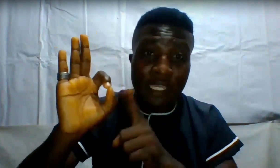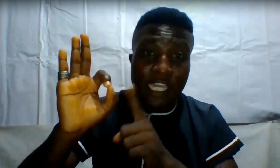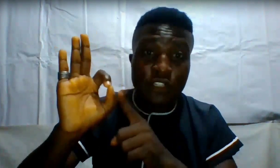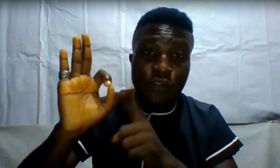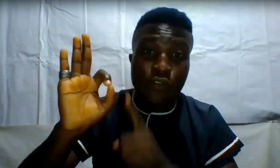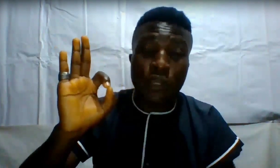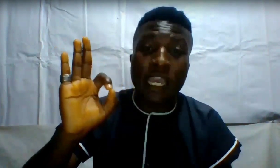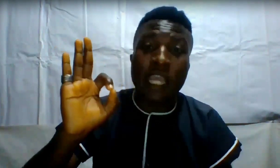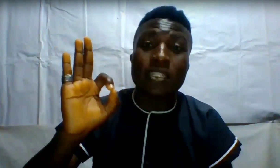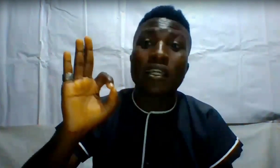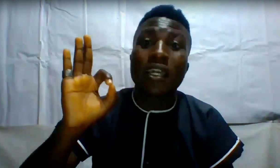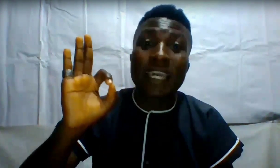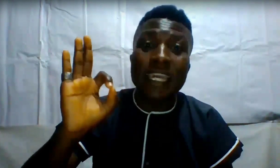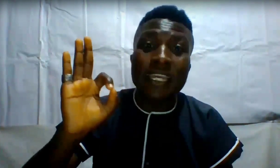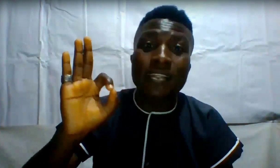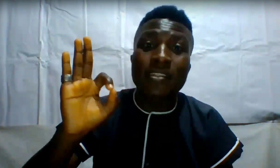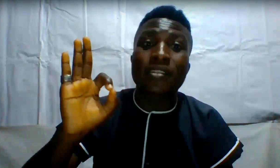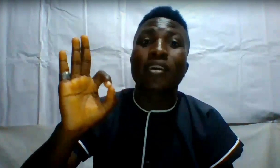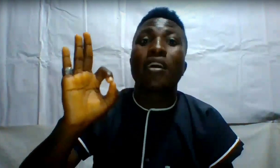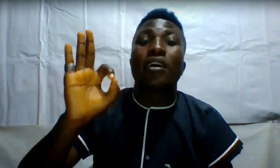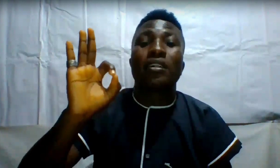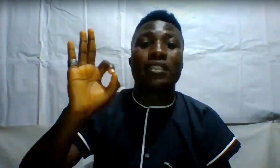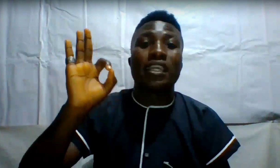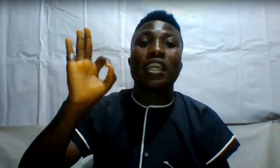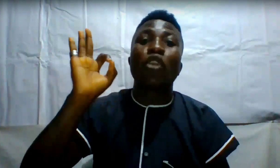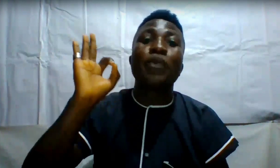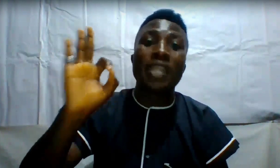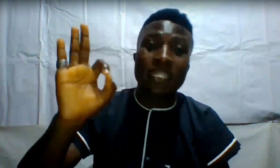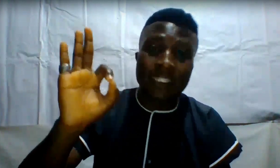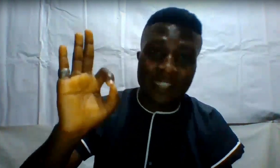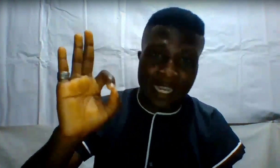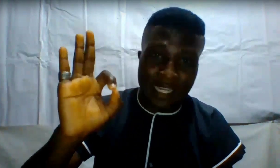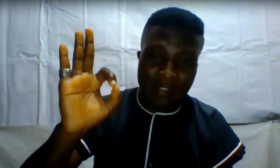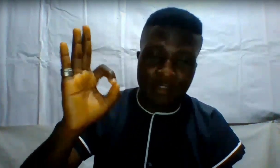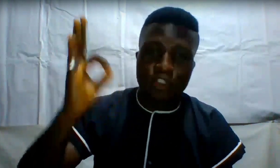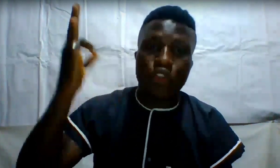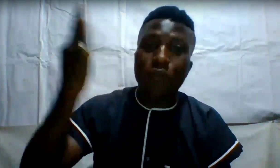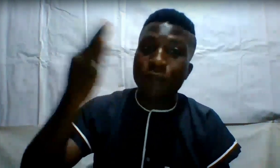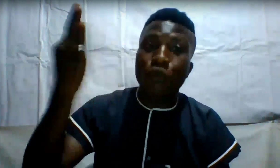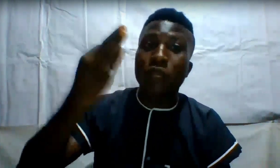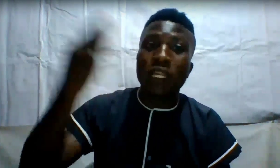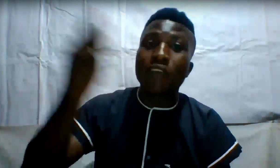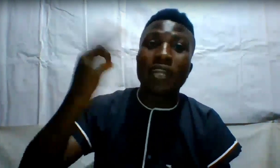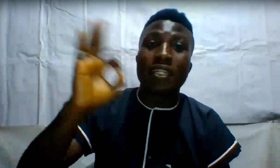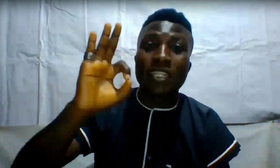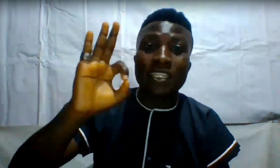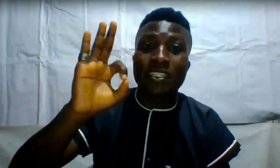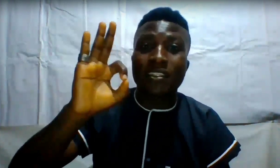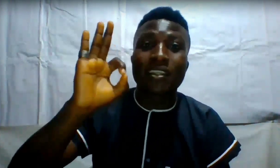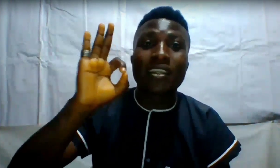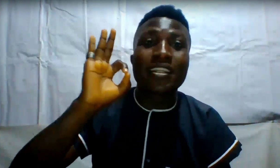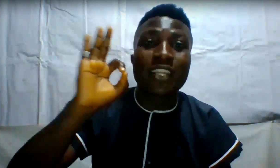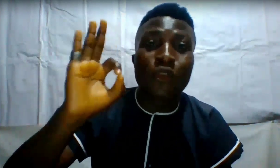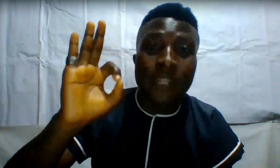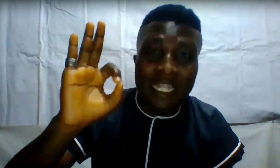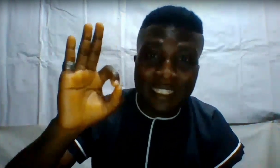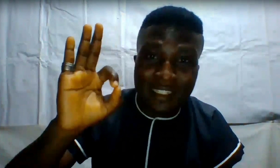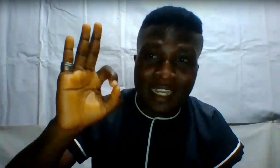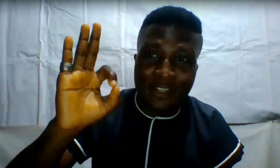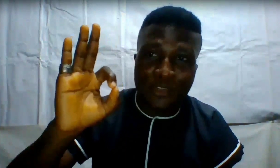forget, is the Illuminati sign. Some people believe that this is the Illuminati sign. So if you remember the